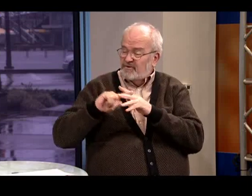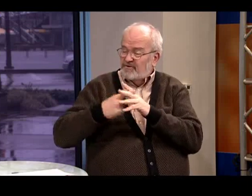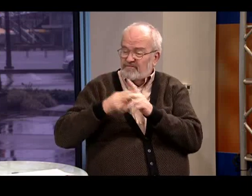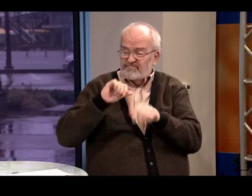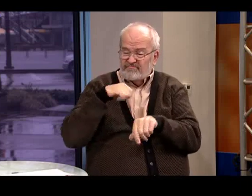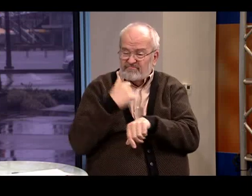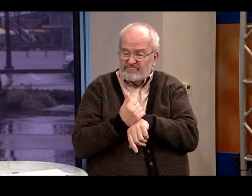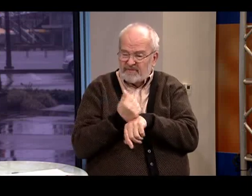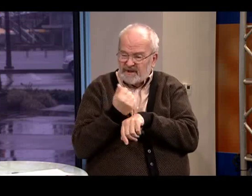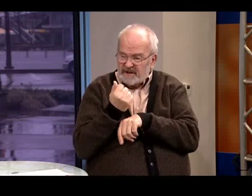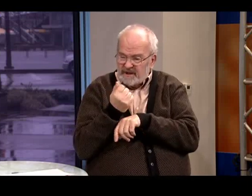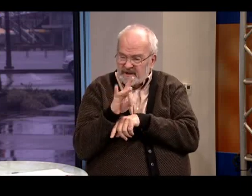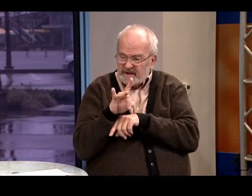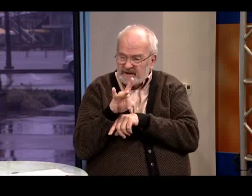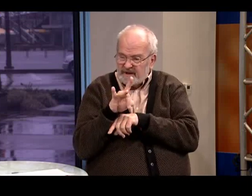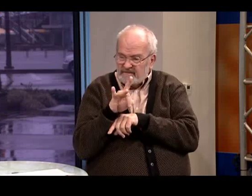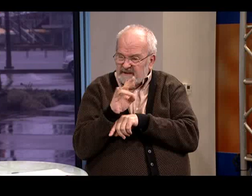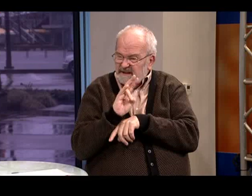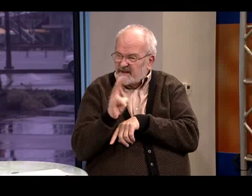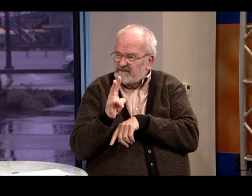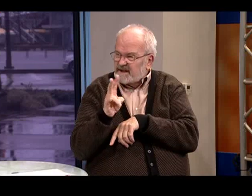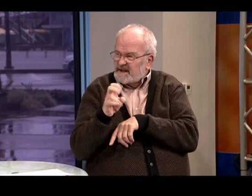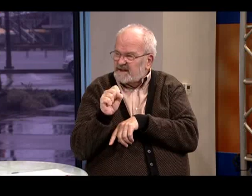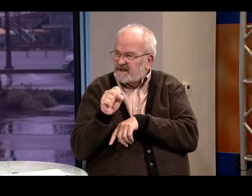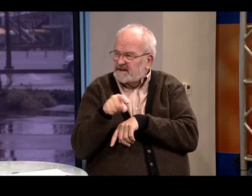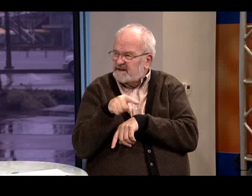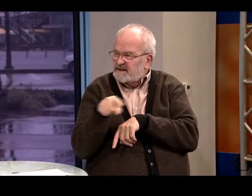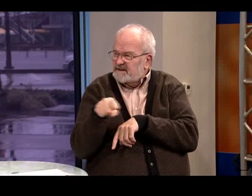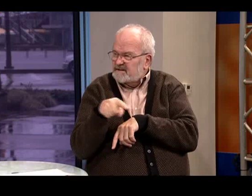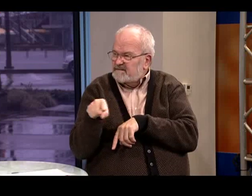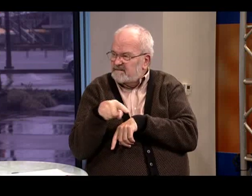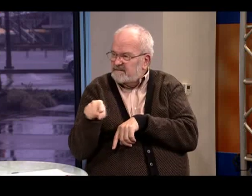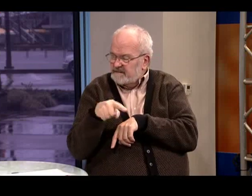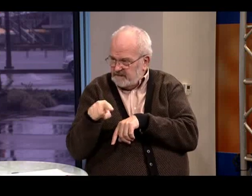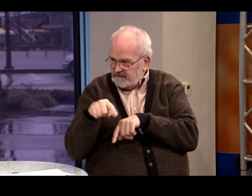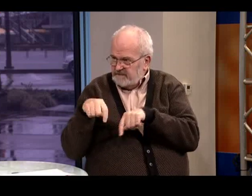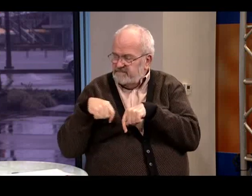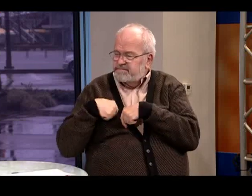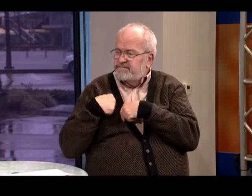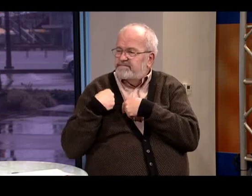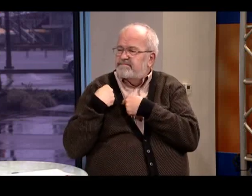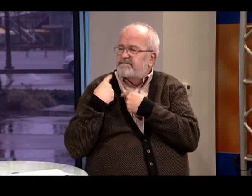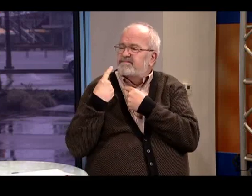years. And they had started back in the 1800s,